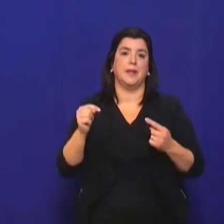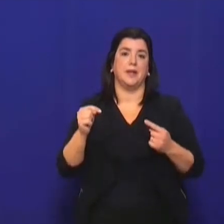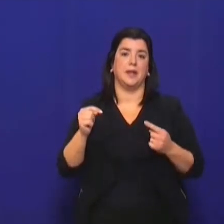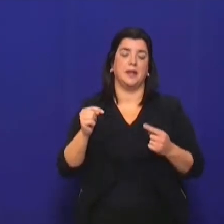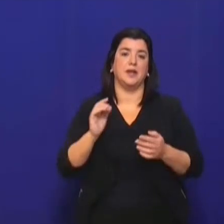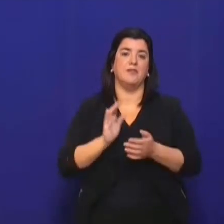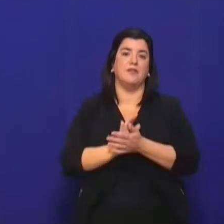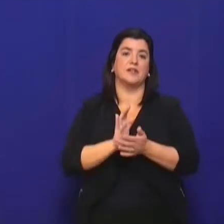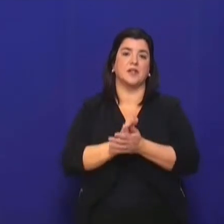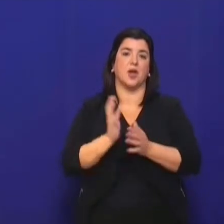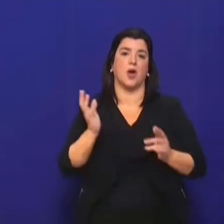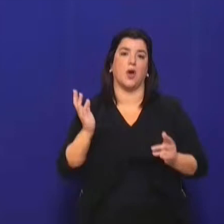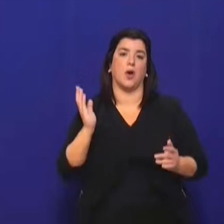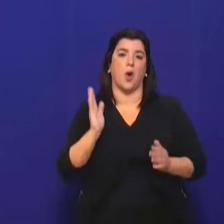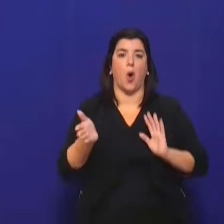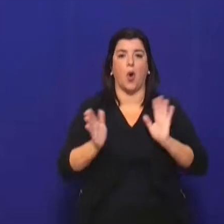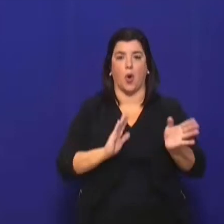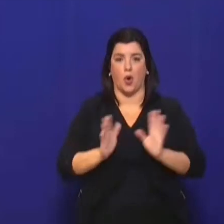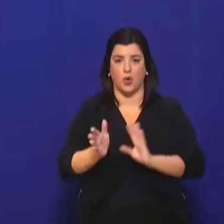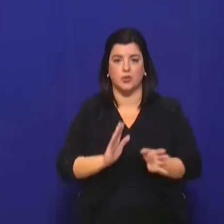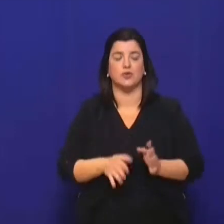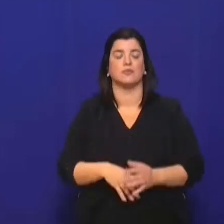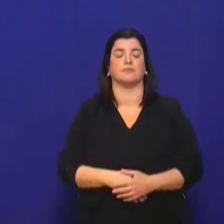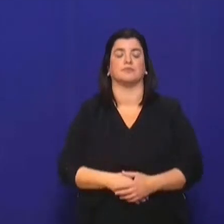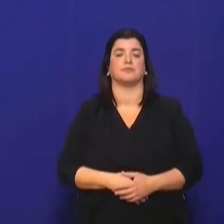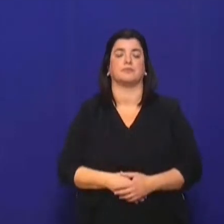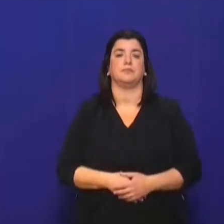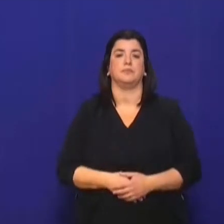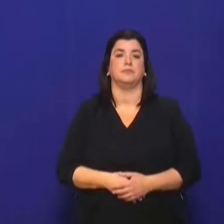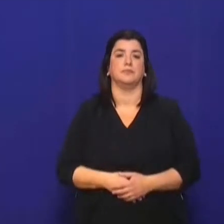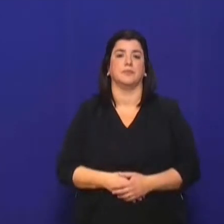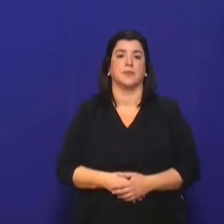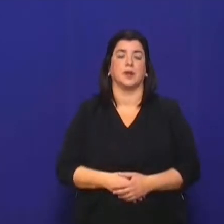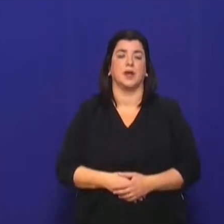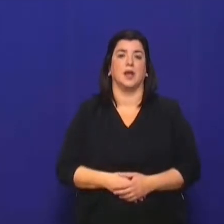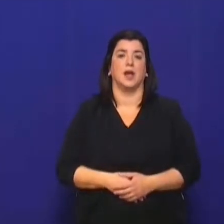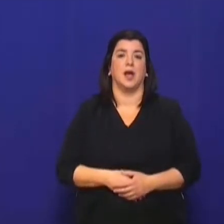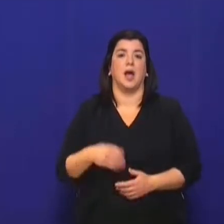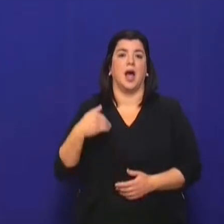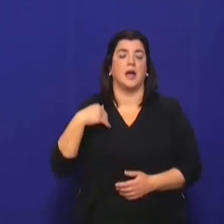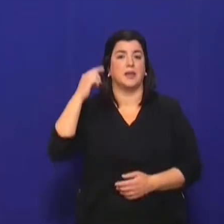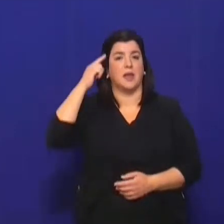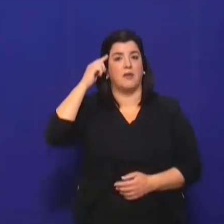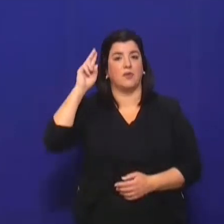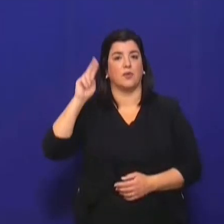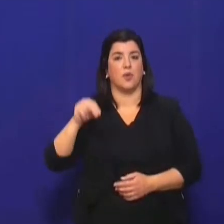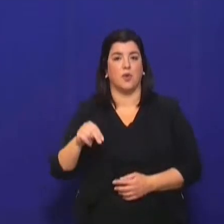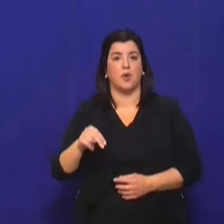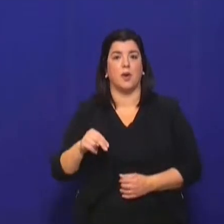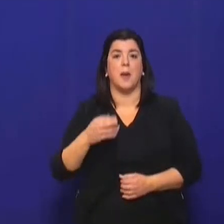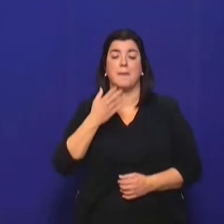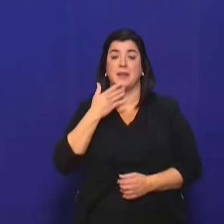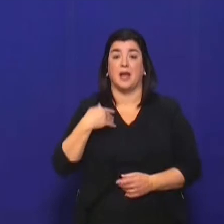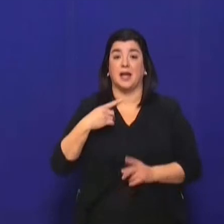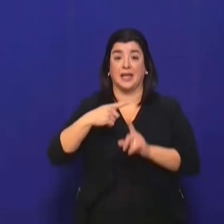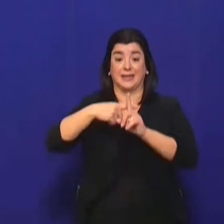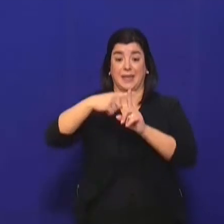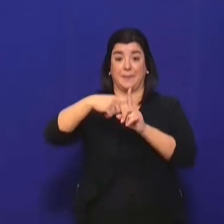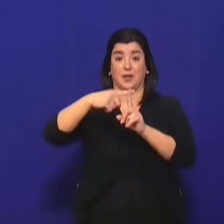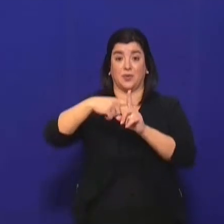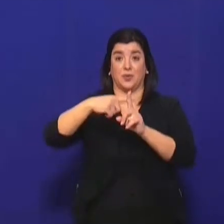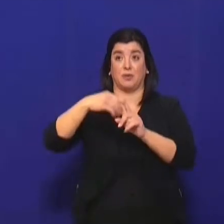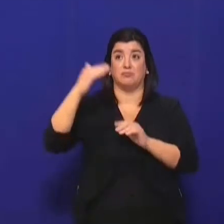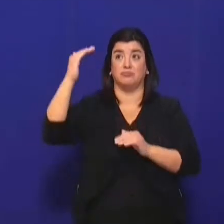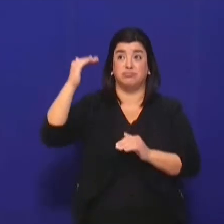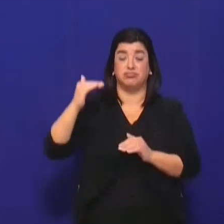ta' dawn il-każijiet. Niftakru wkoll li bħalma kien mistenni wkoll li meta inti jkollok il-temperatura li tinżel